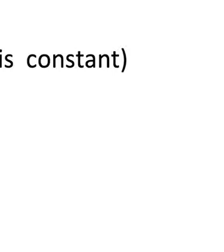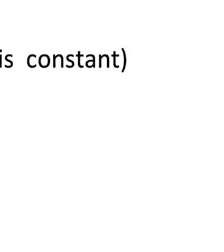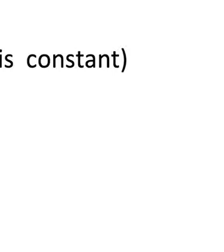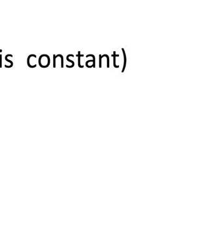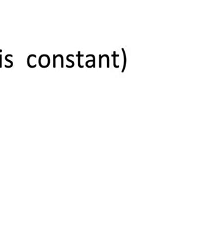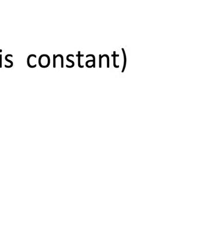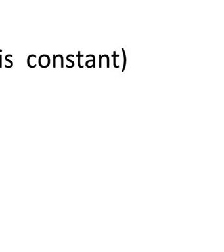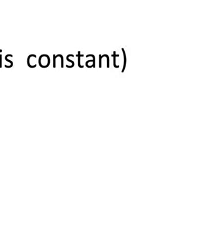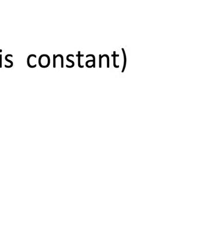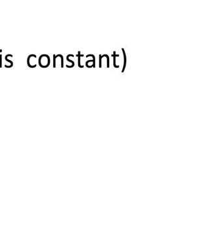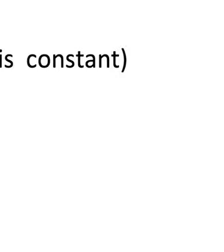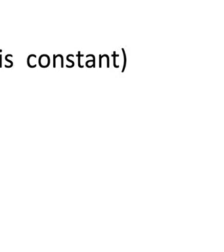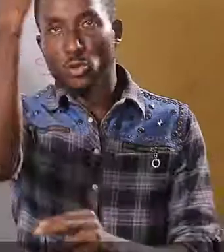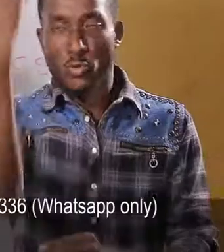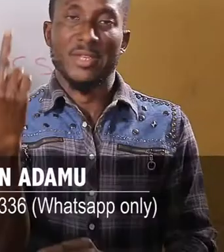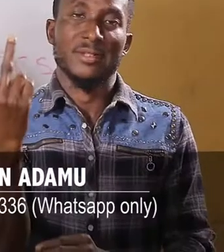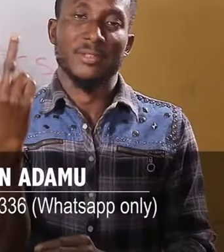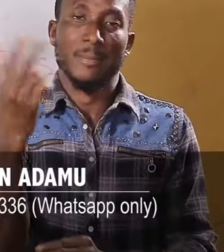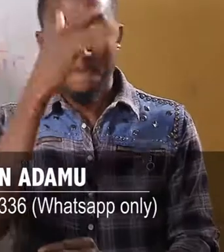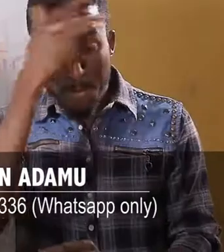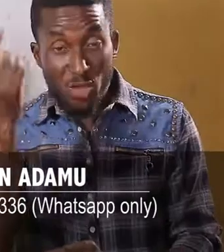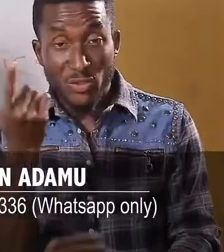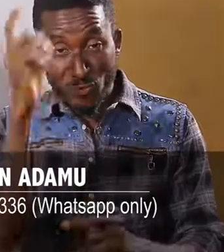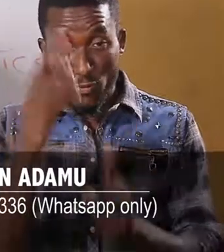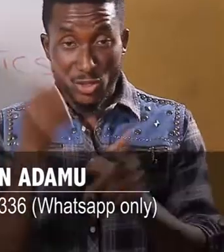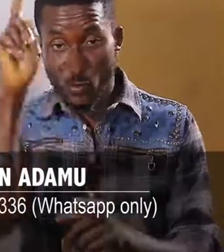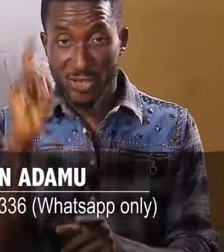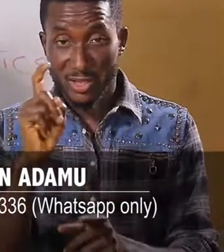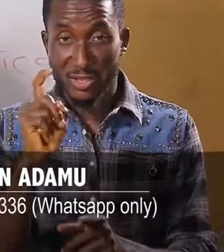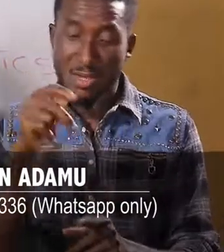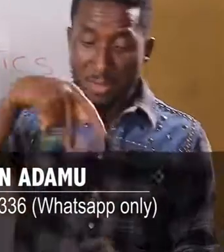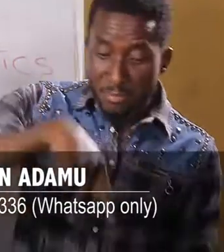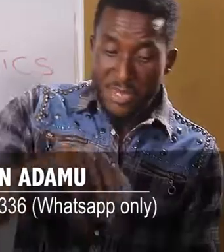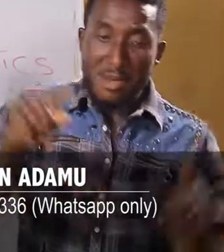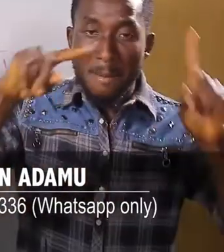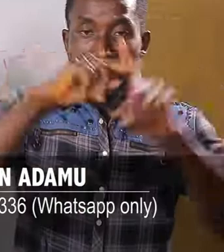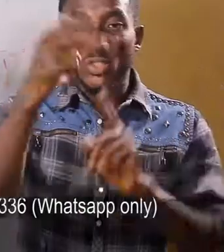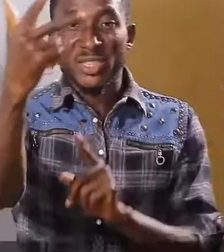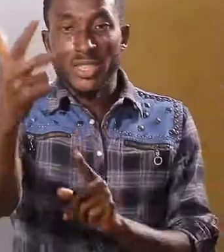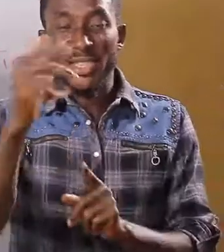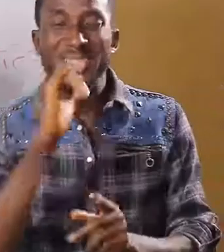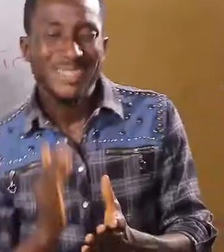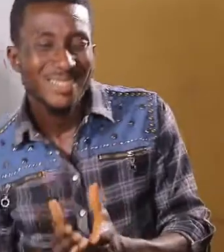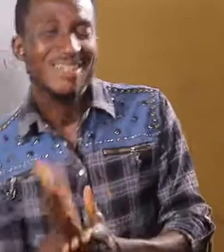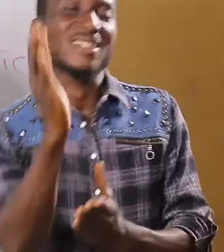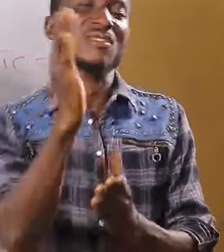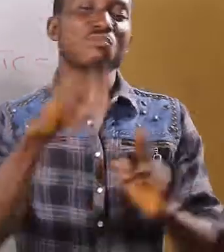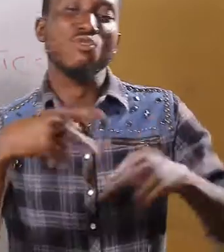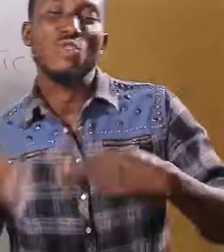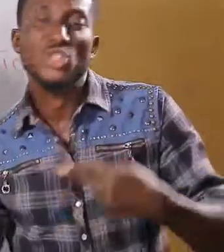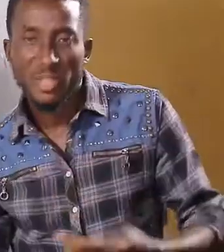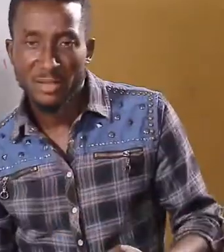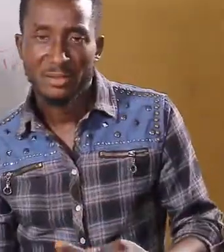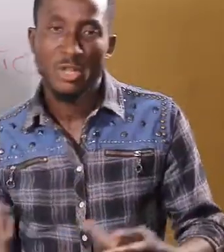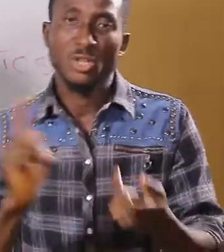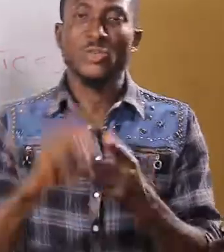to q squared, because from the question it says p plus 3 is directly